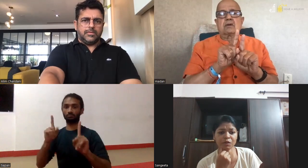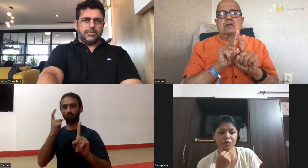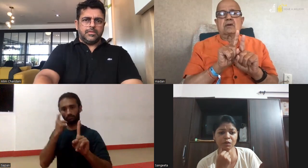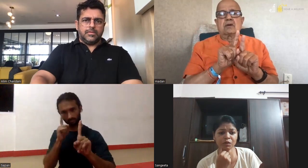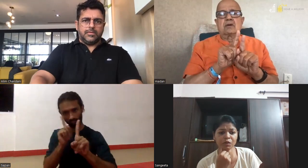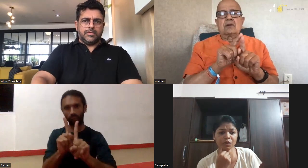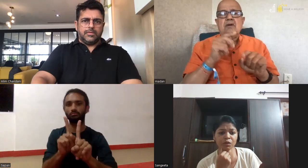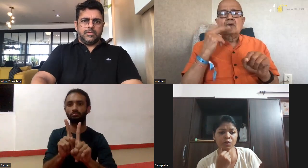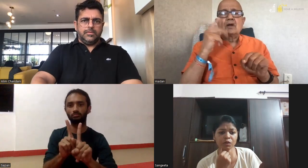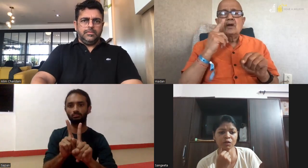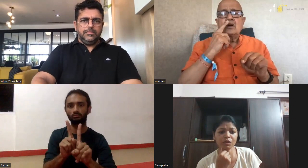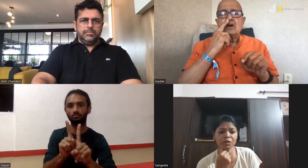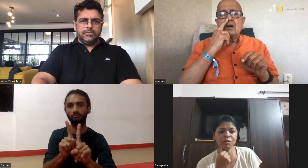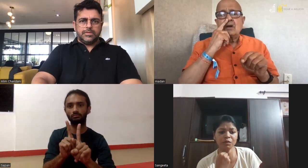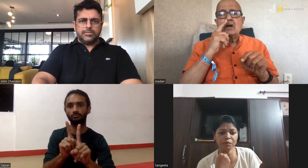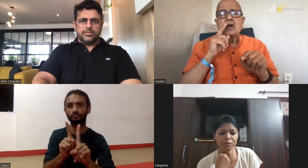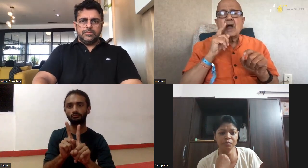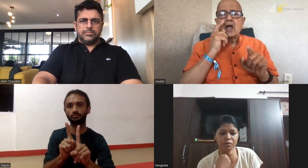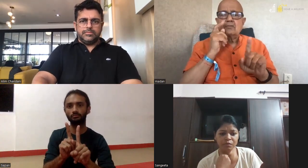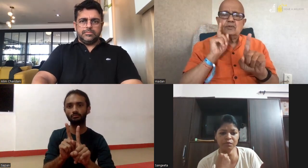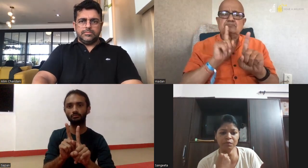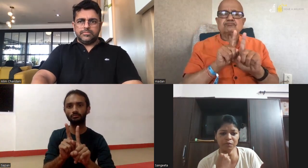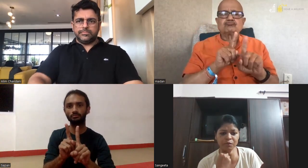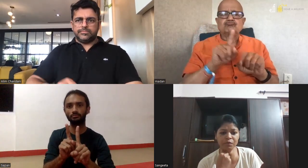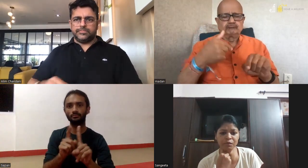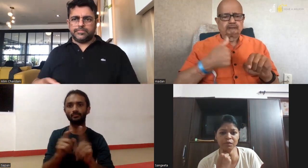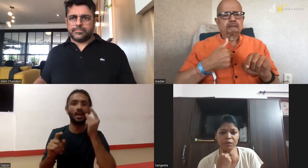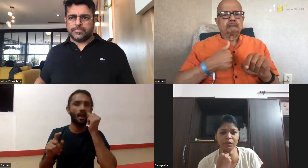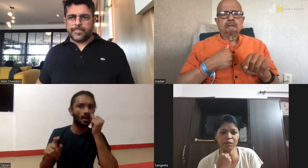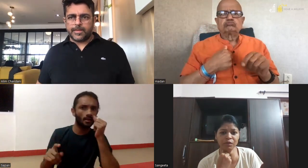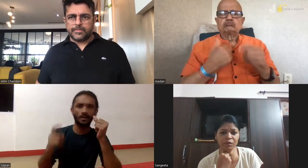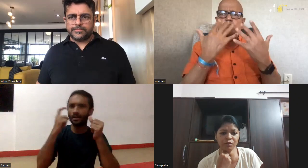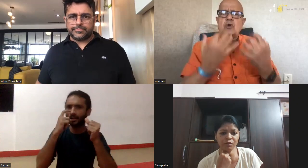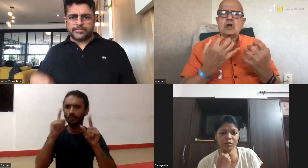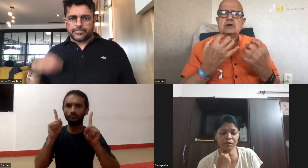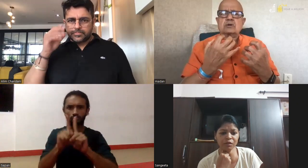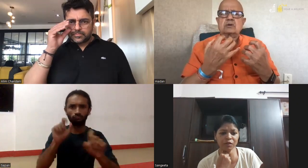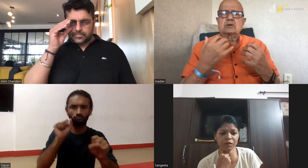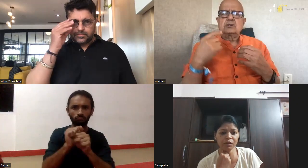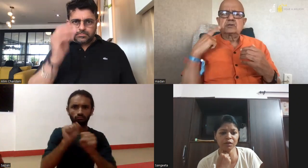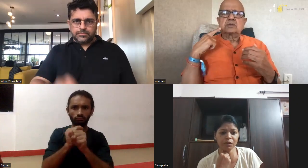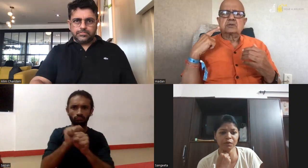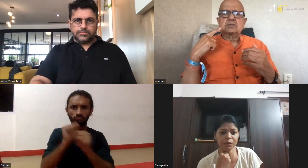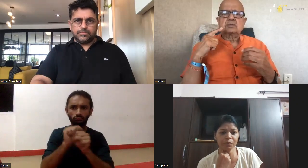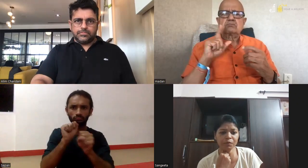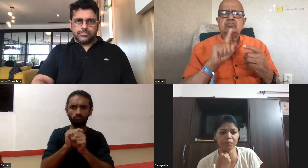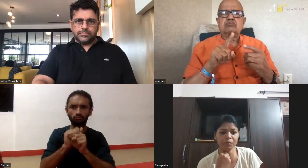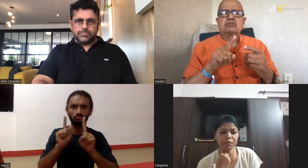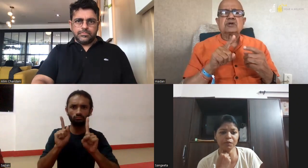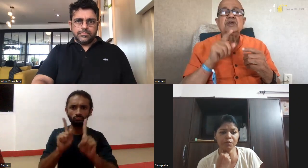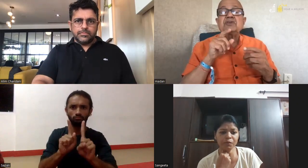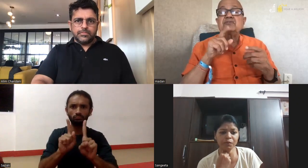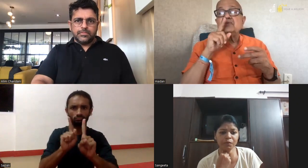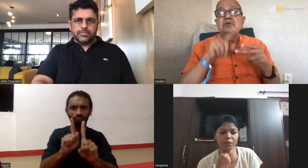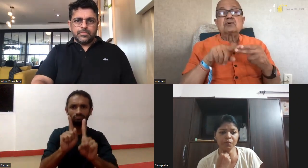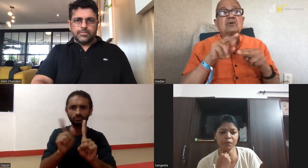in Indians, the book which you are talking about, the pictures, etc. Can I also buy it? Of course, of